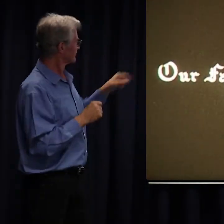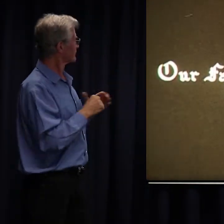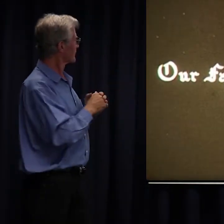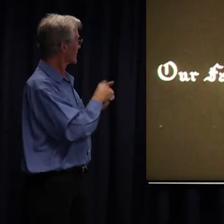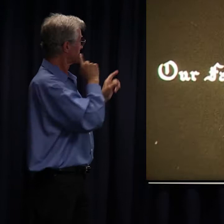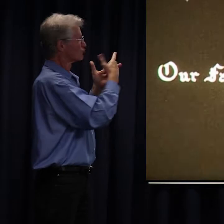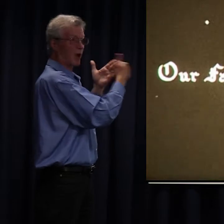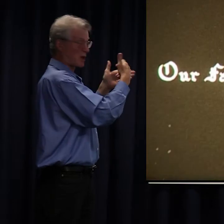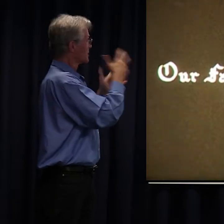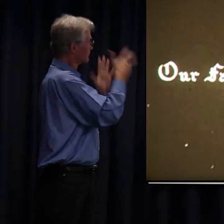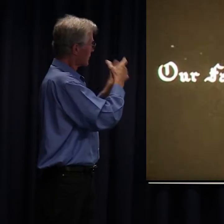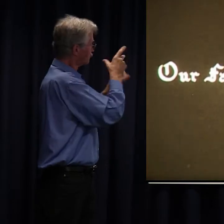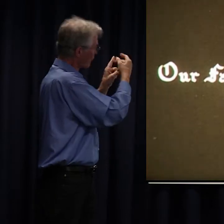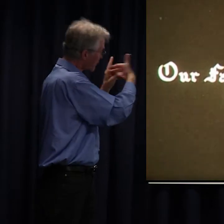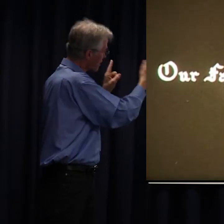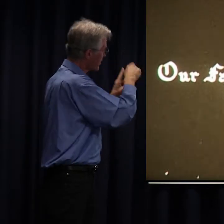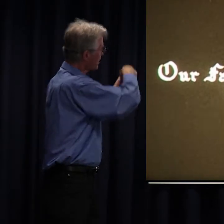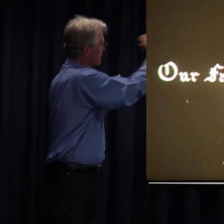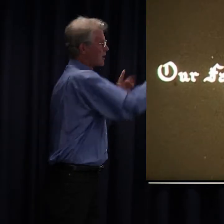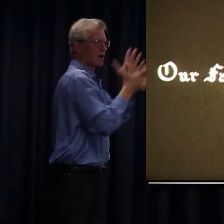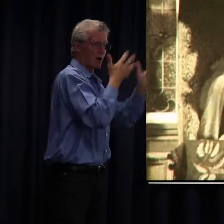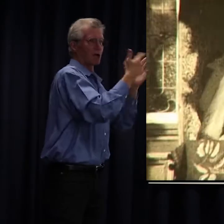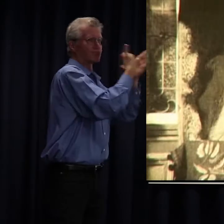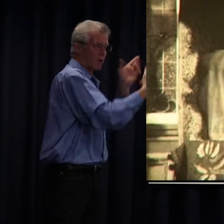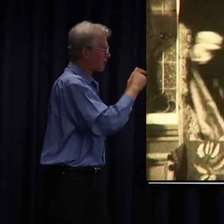could access the Lord's Prayer.